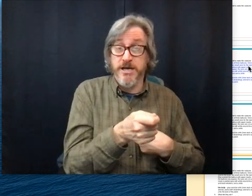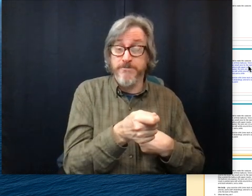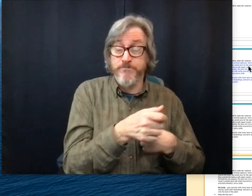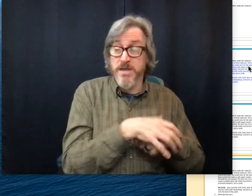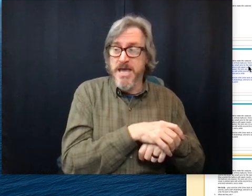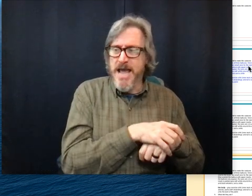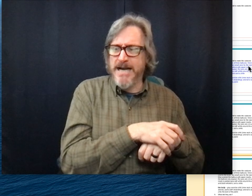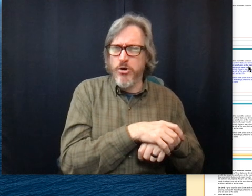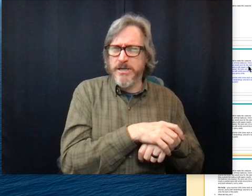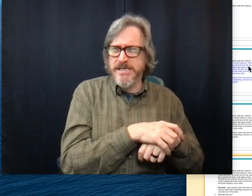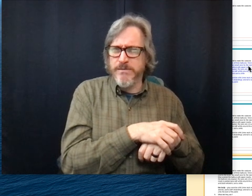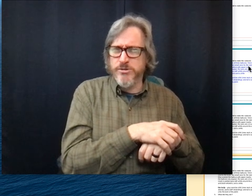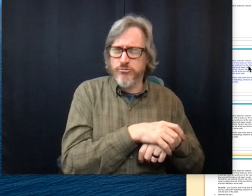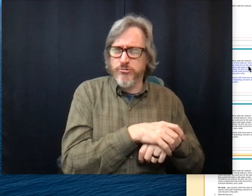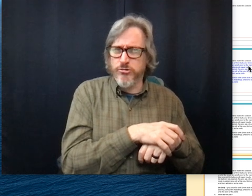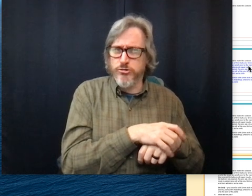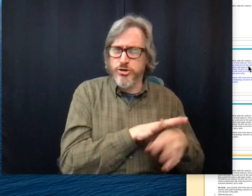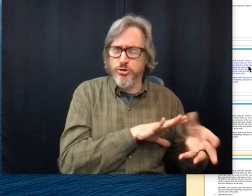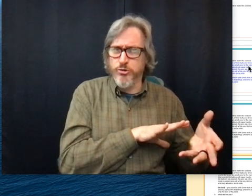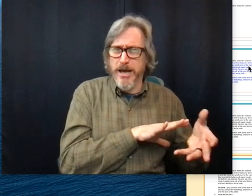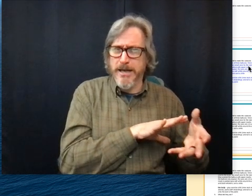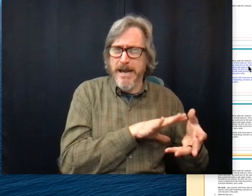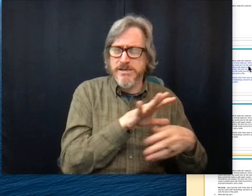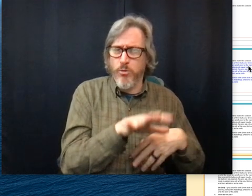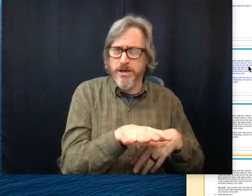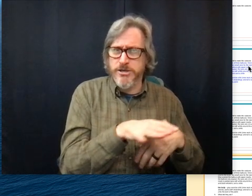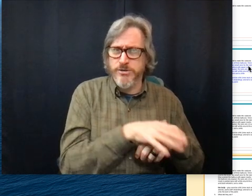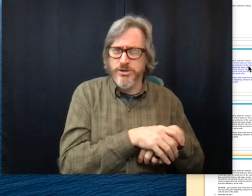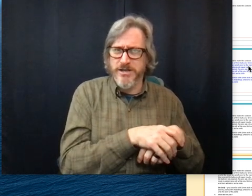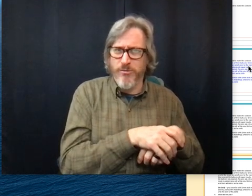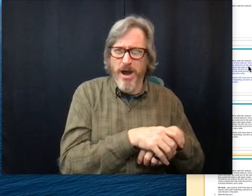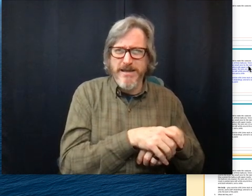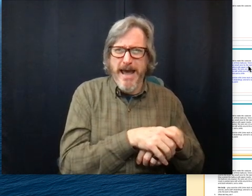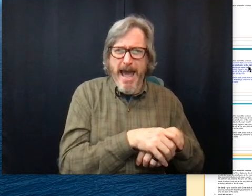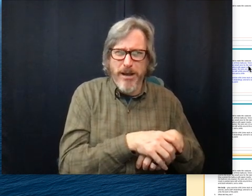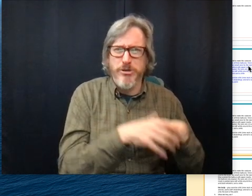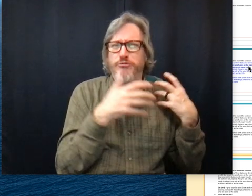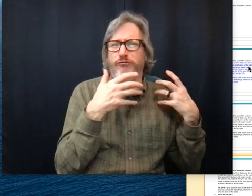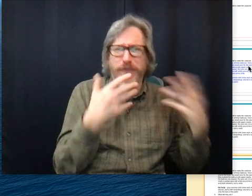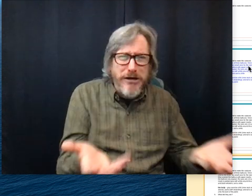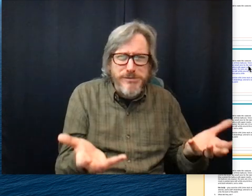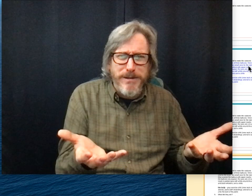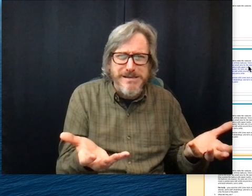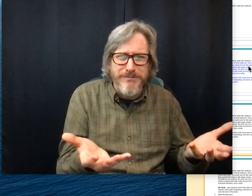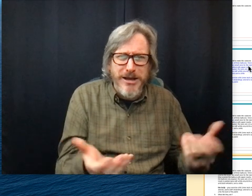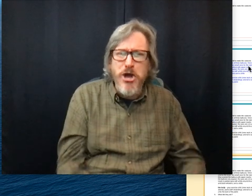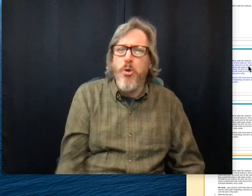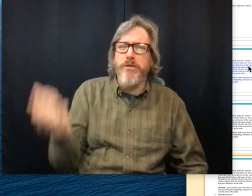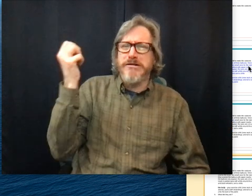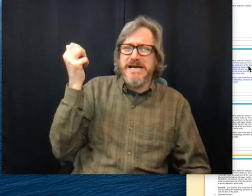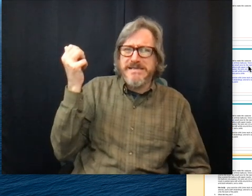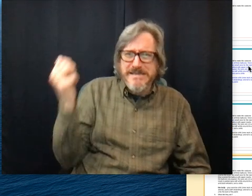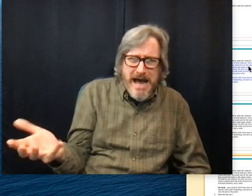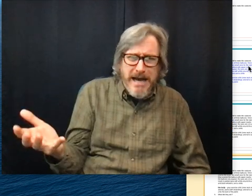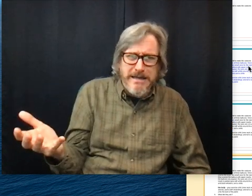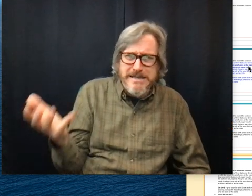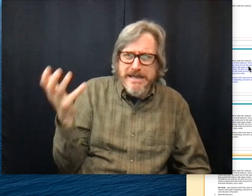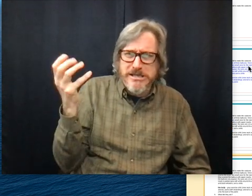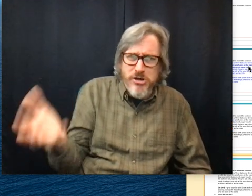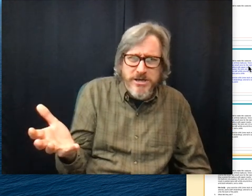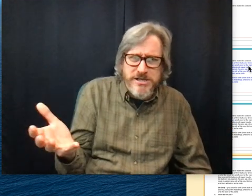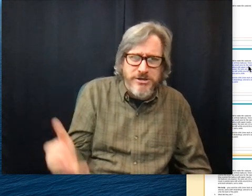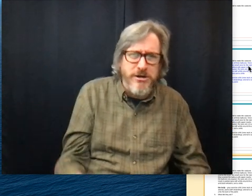for the sign. I know it seems to an ASL 1 and 2 student that why the heck would you fingerspell something when there's a sign?